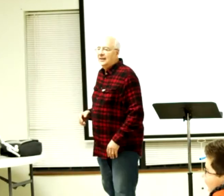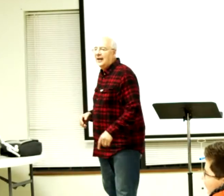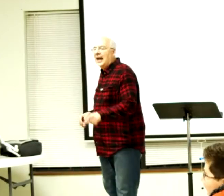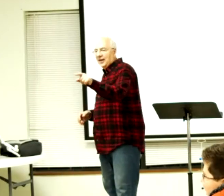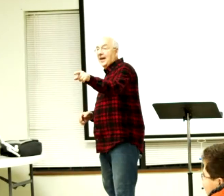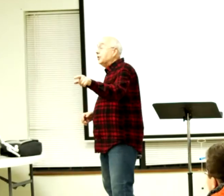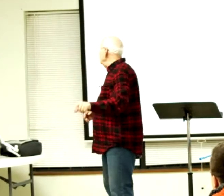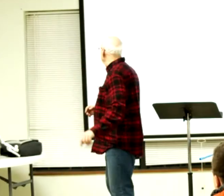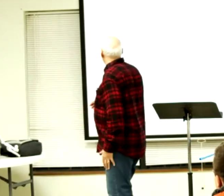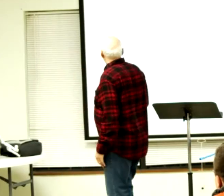I have to catch you.